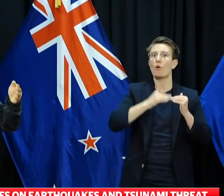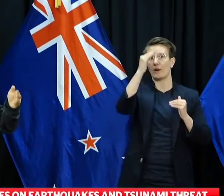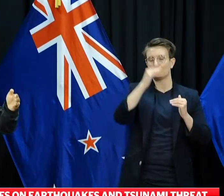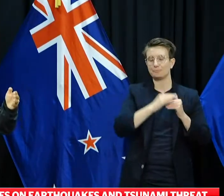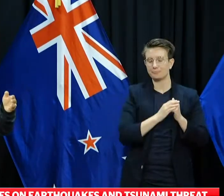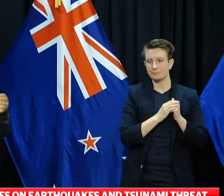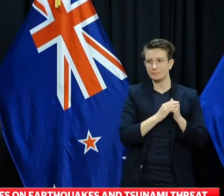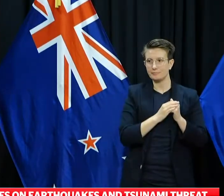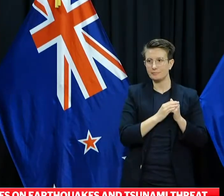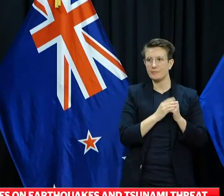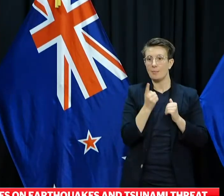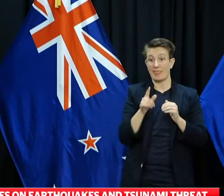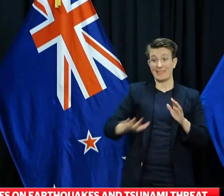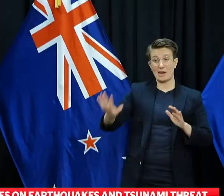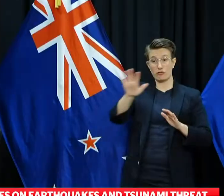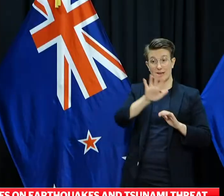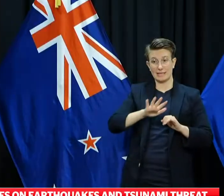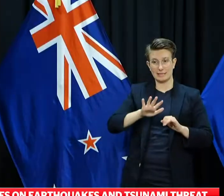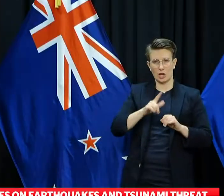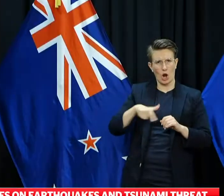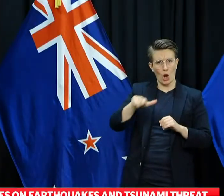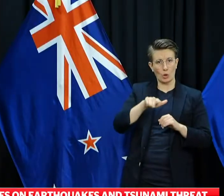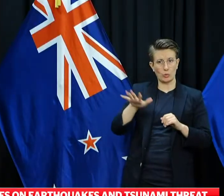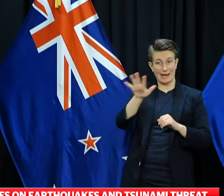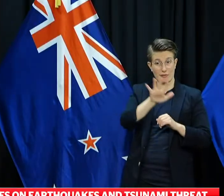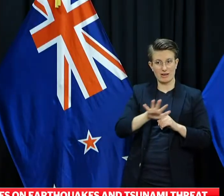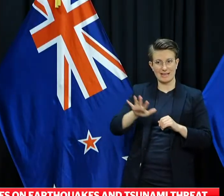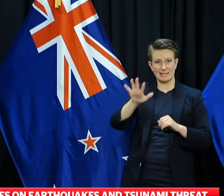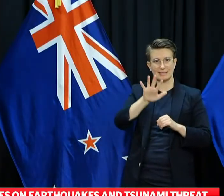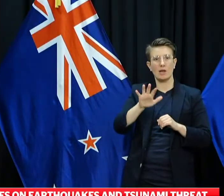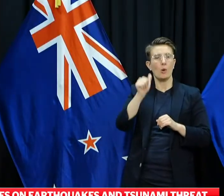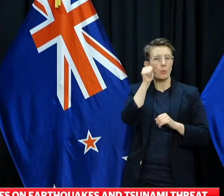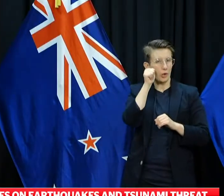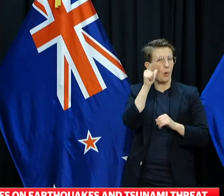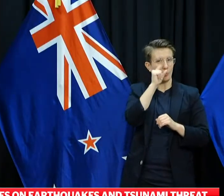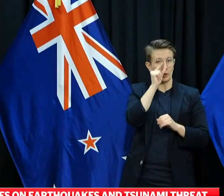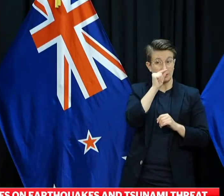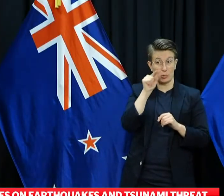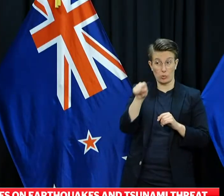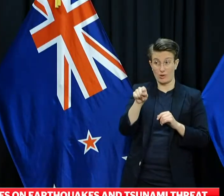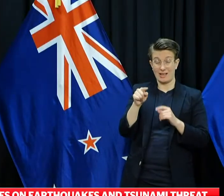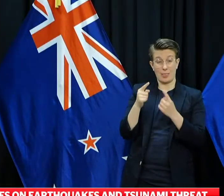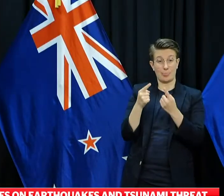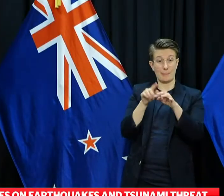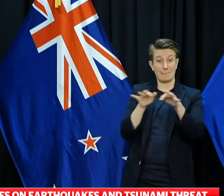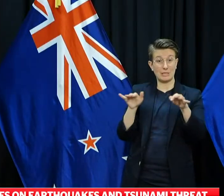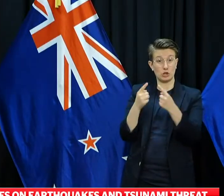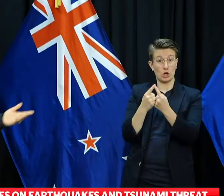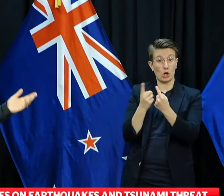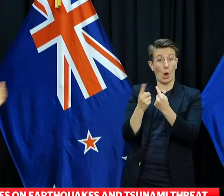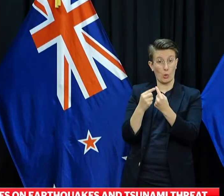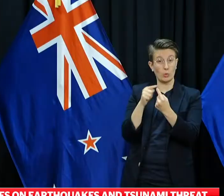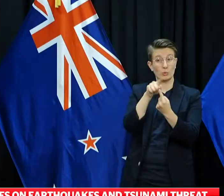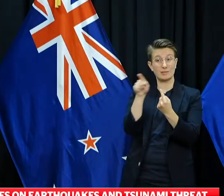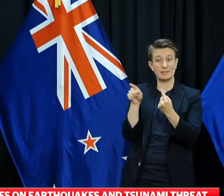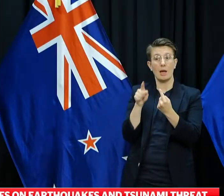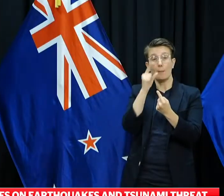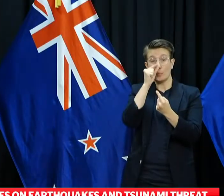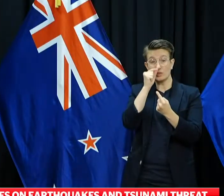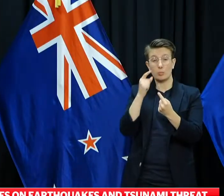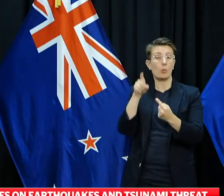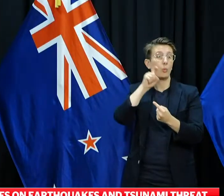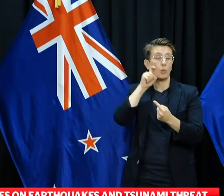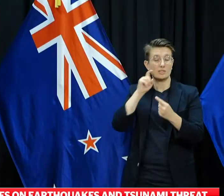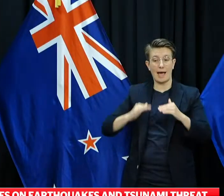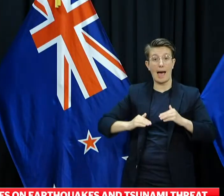a window, if you will, of a surge that may be between 1 metre to 3 metres, which is why we've asked for that evacuation. But Bill, you might like